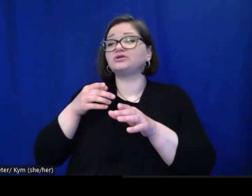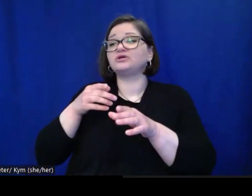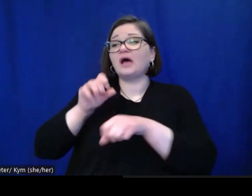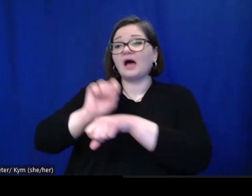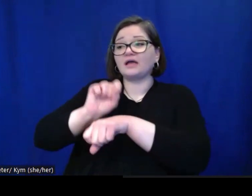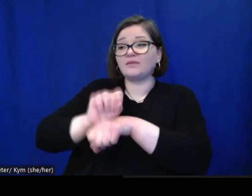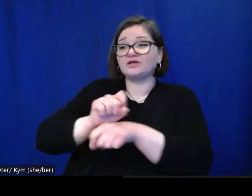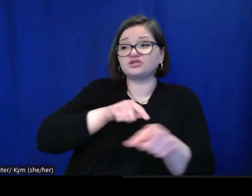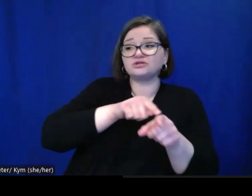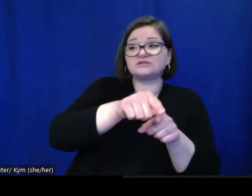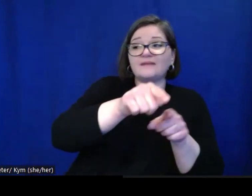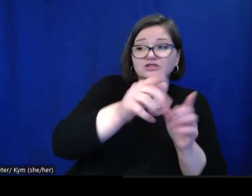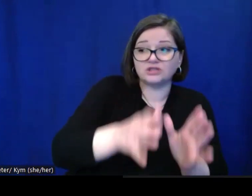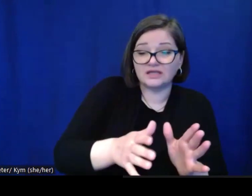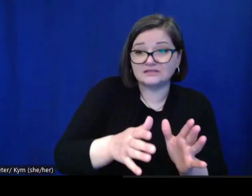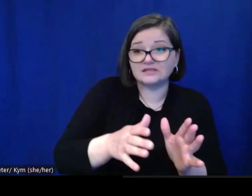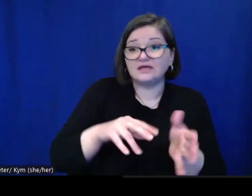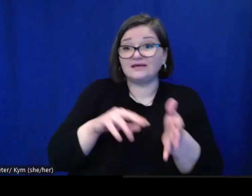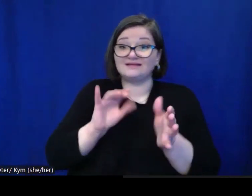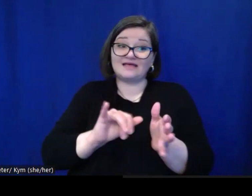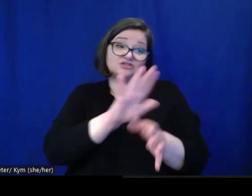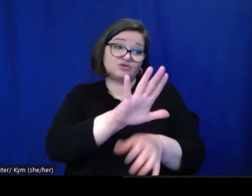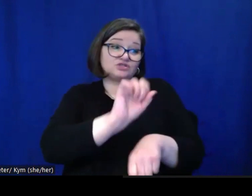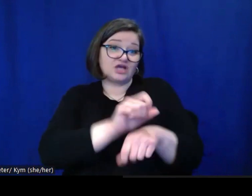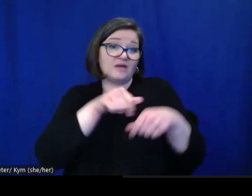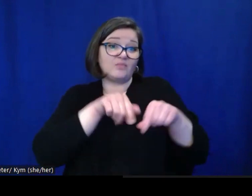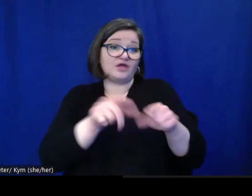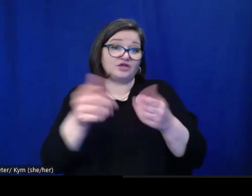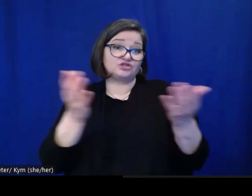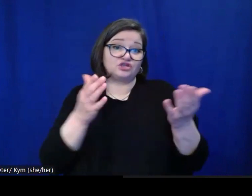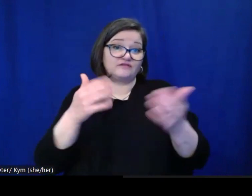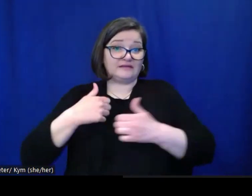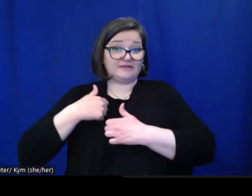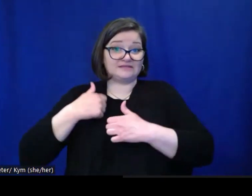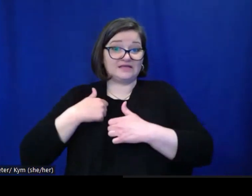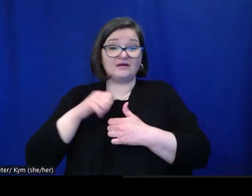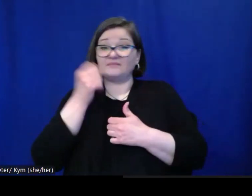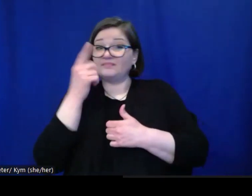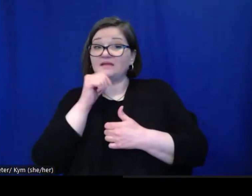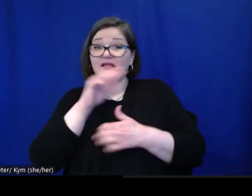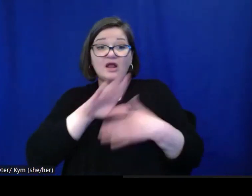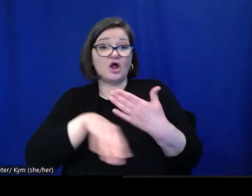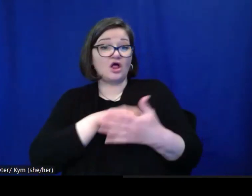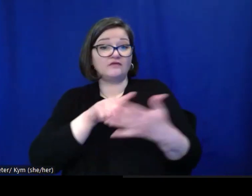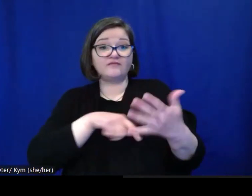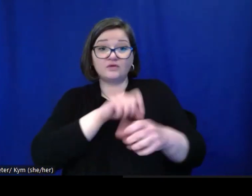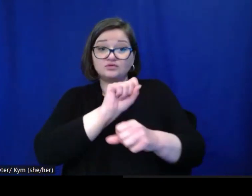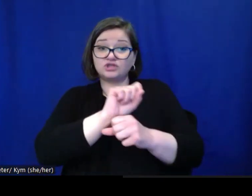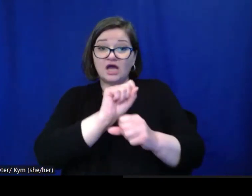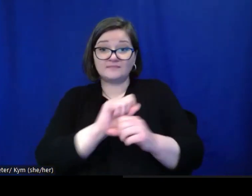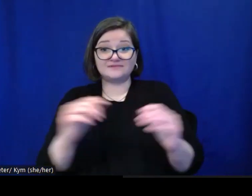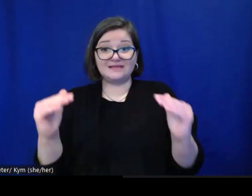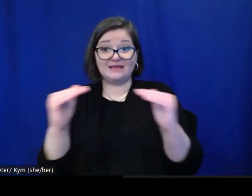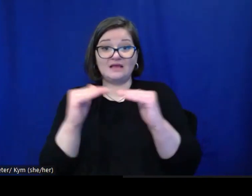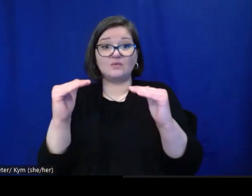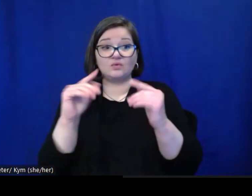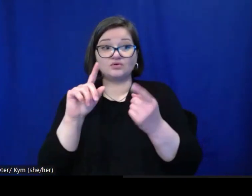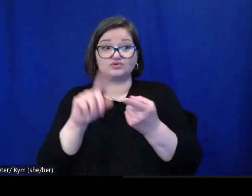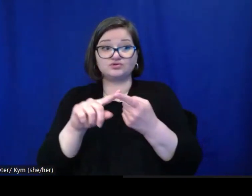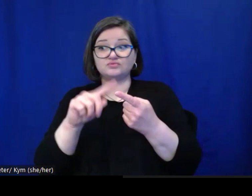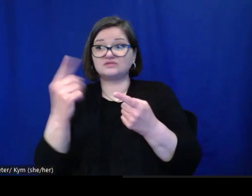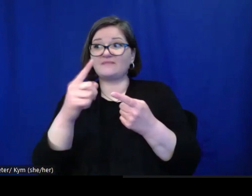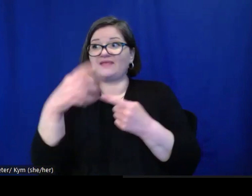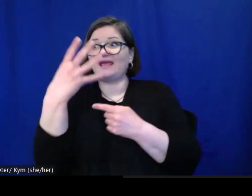which is your job when you're in the military. Not all of those jobs equate after separation